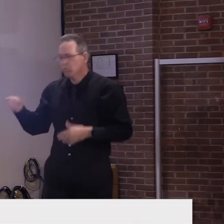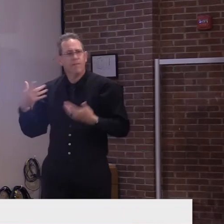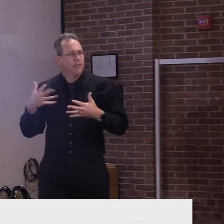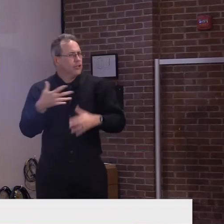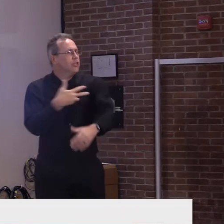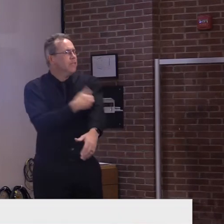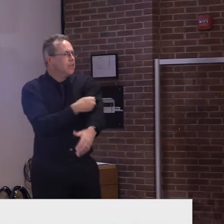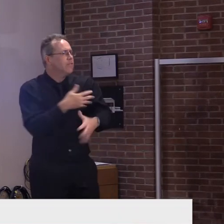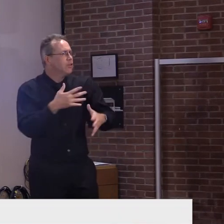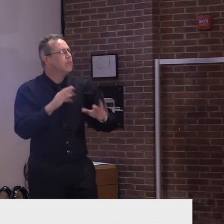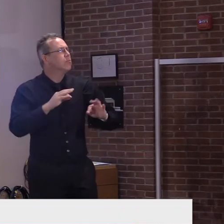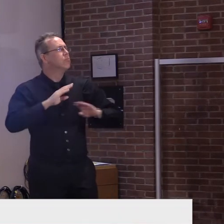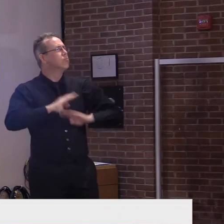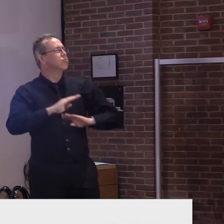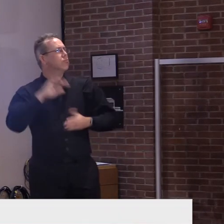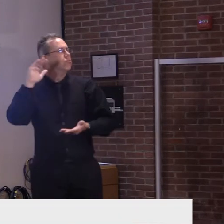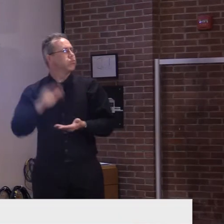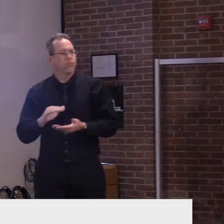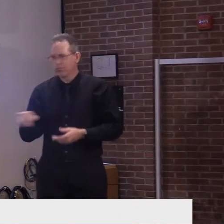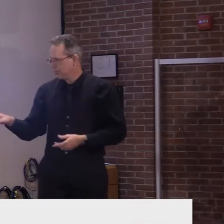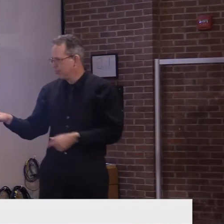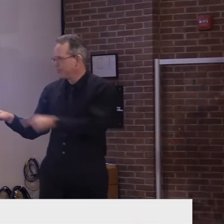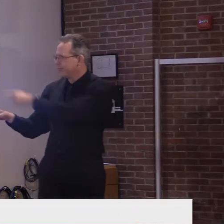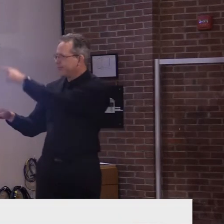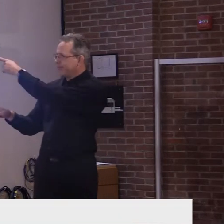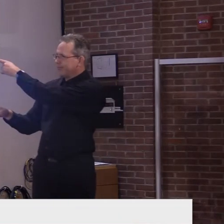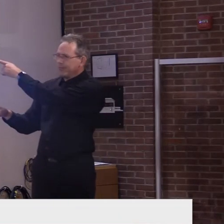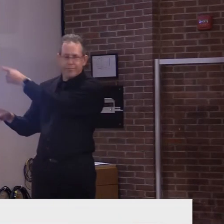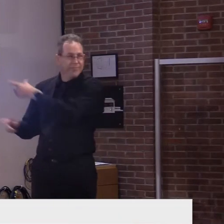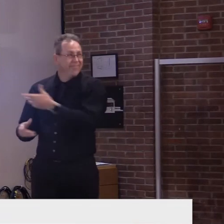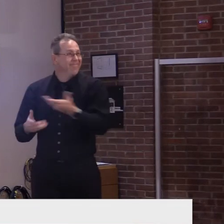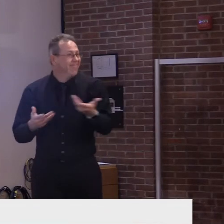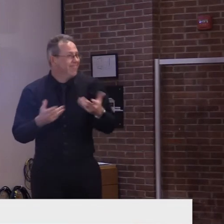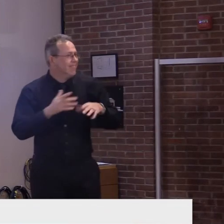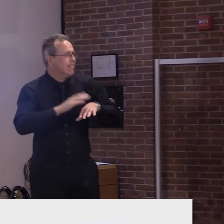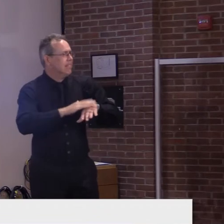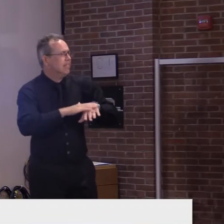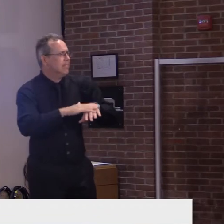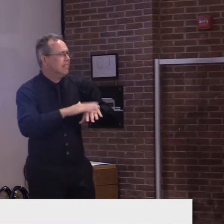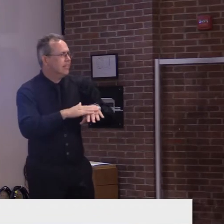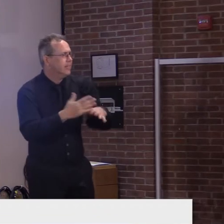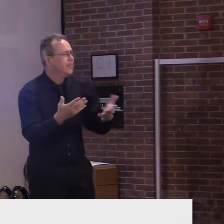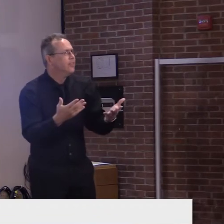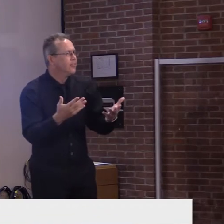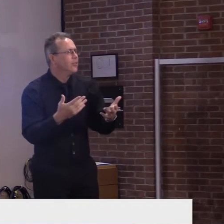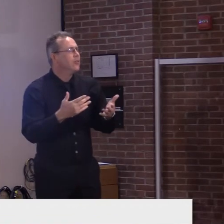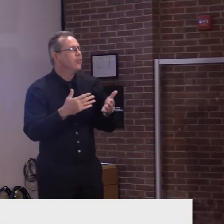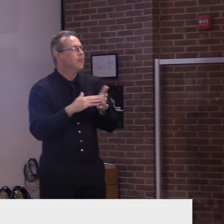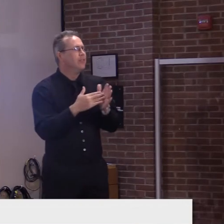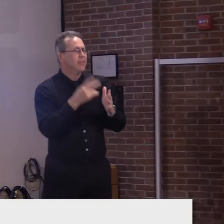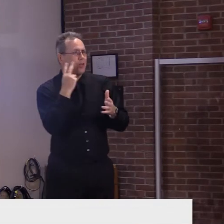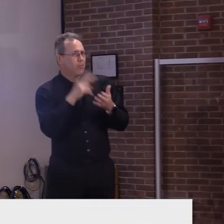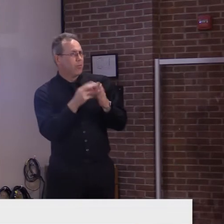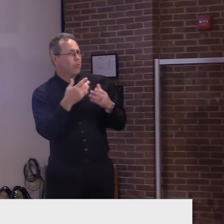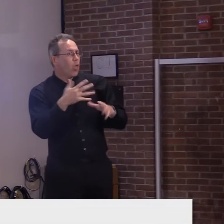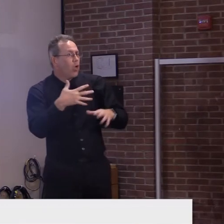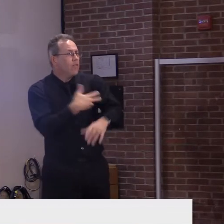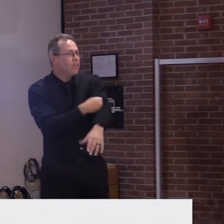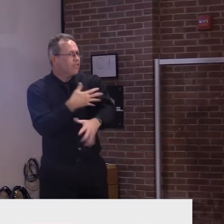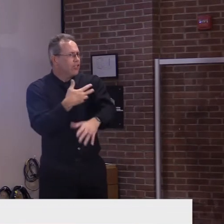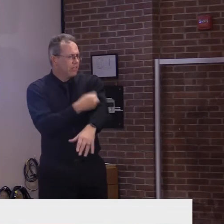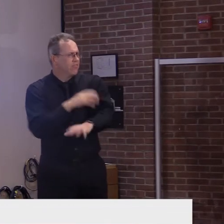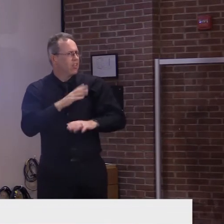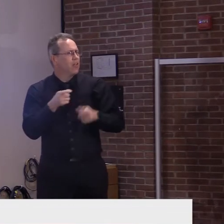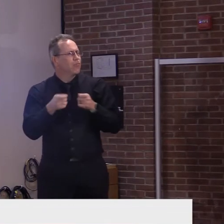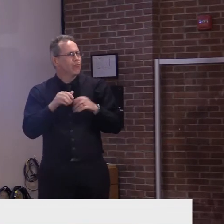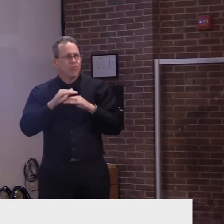smaller in that fully vaccinated case rate, and it does look like it wants to plateau there and slow down even more so. We also,